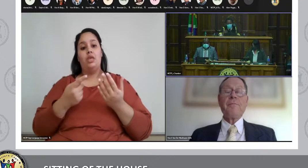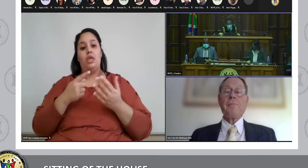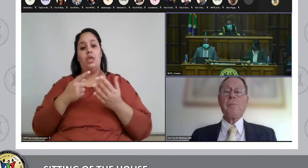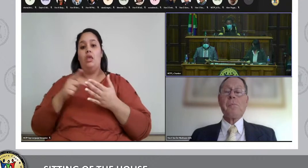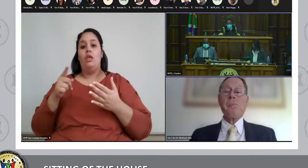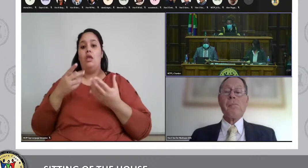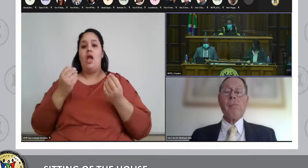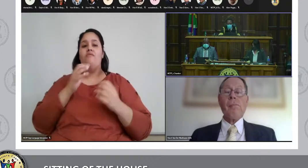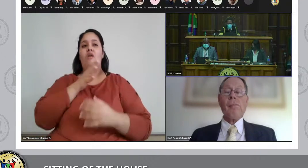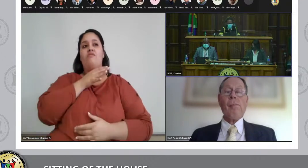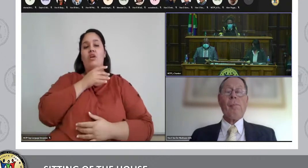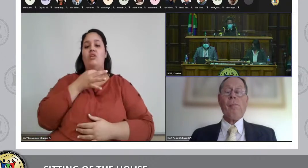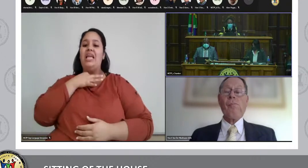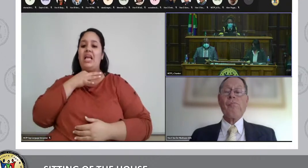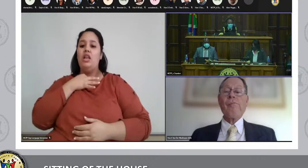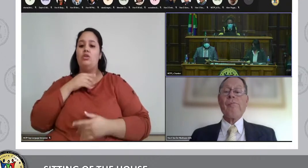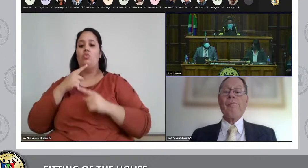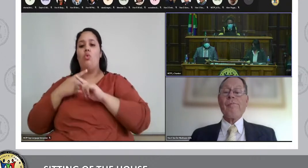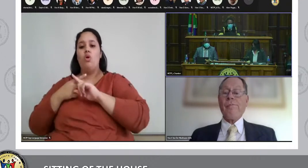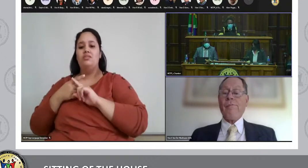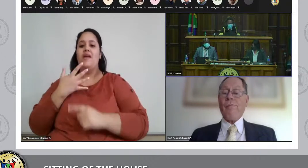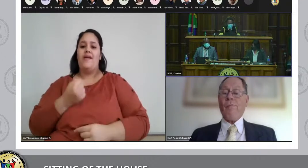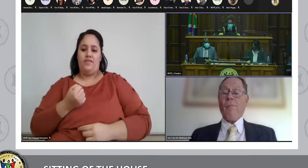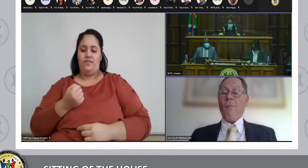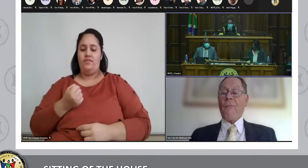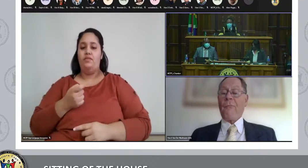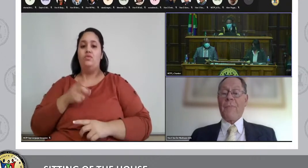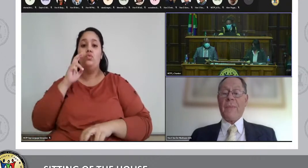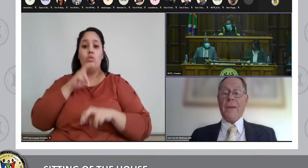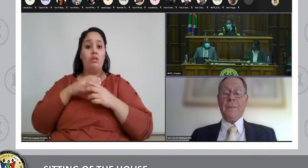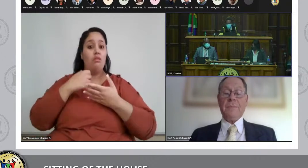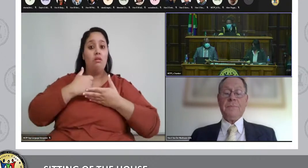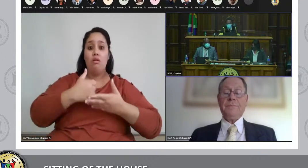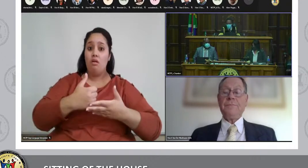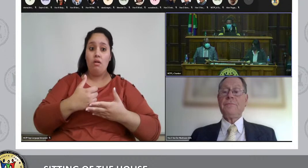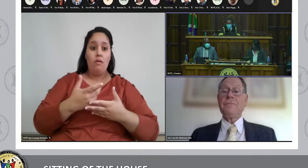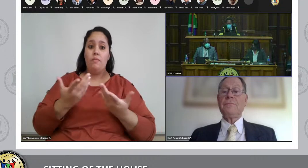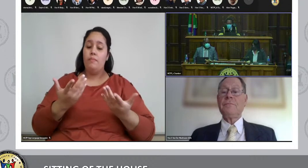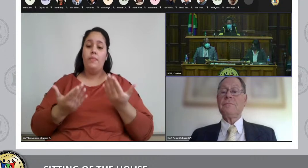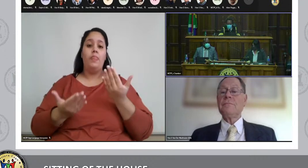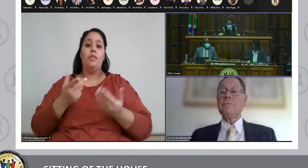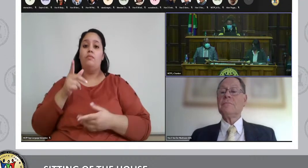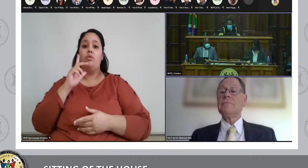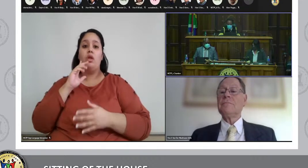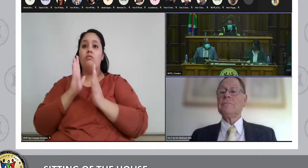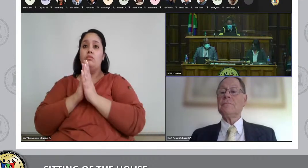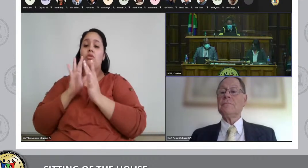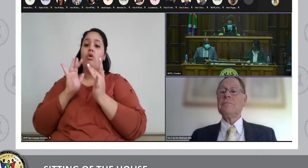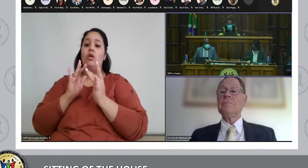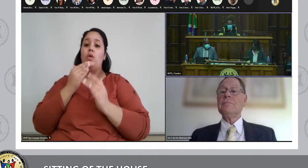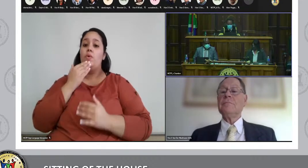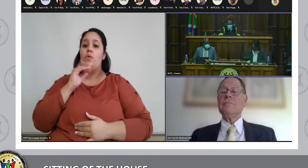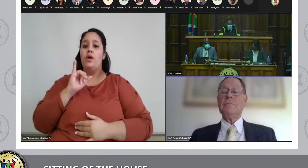Afrikaans, English, and isiXhosa. So if you need help, you may contact